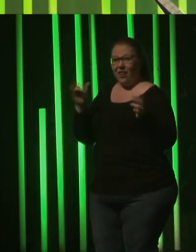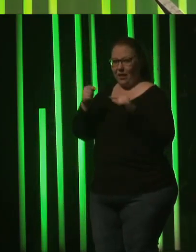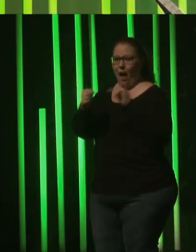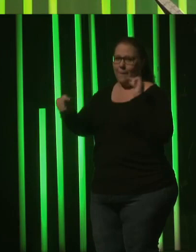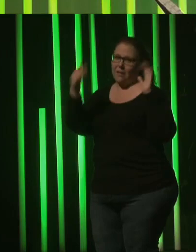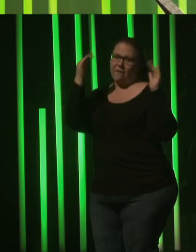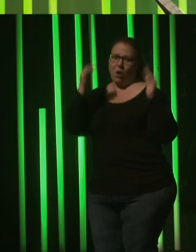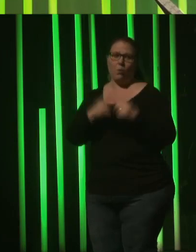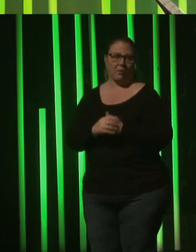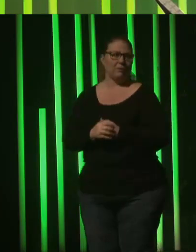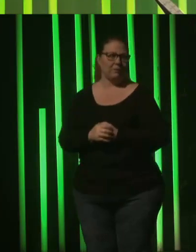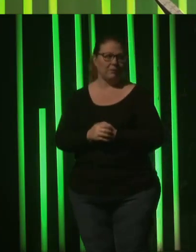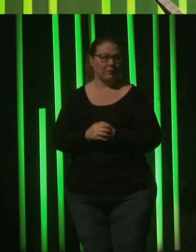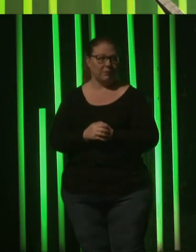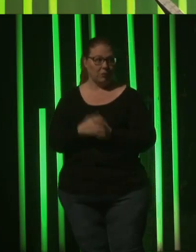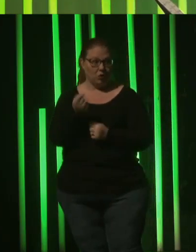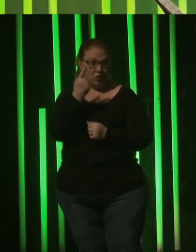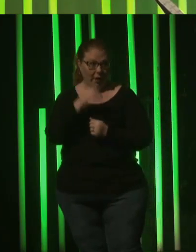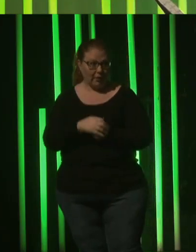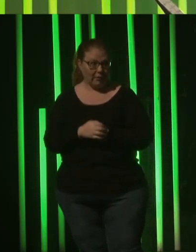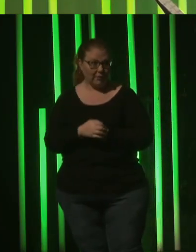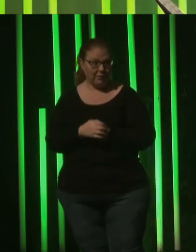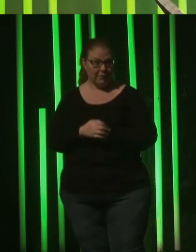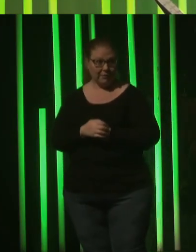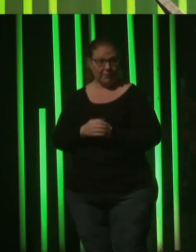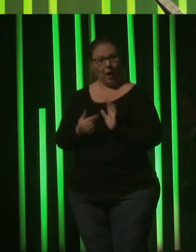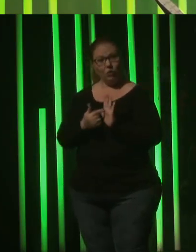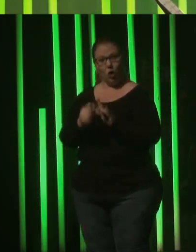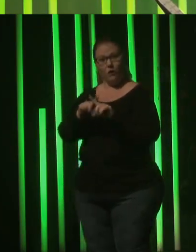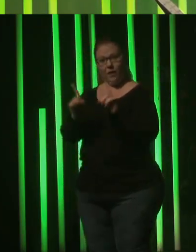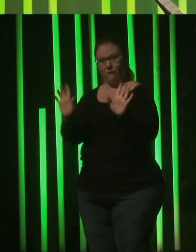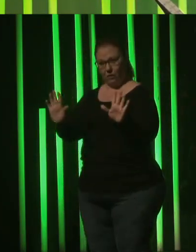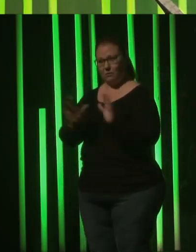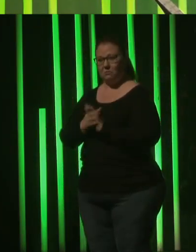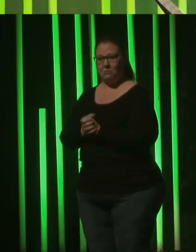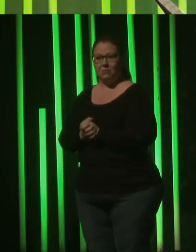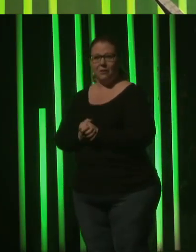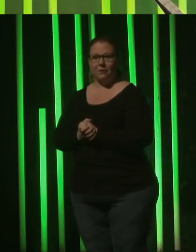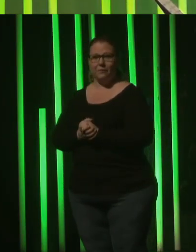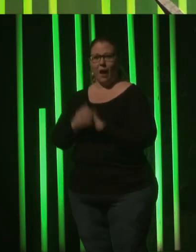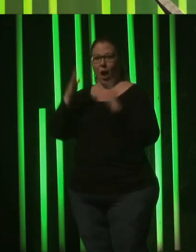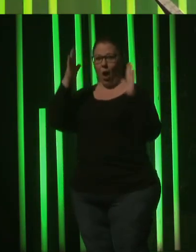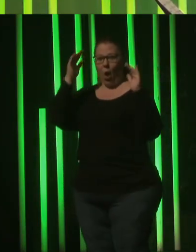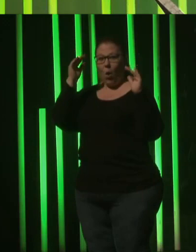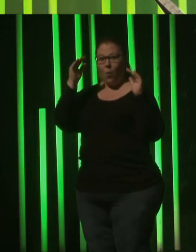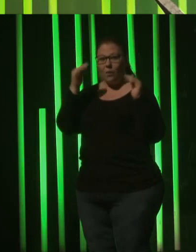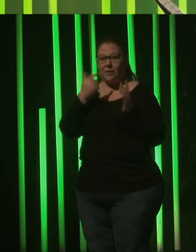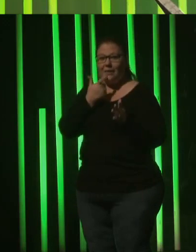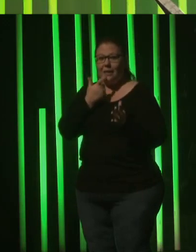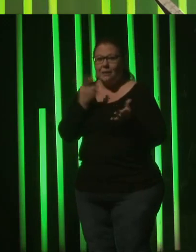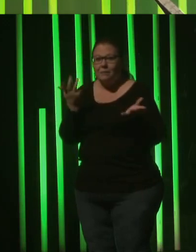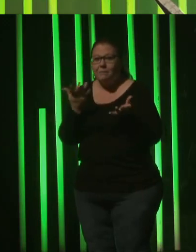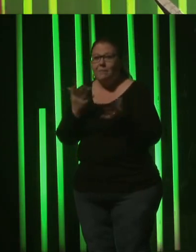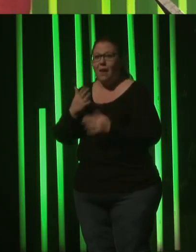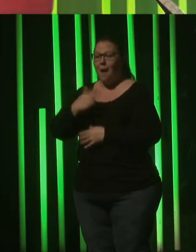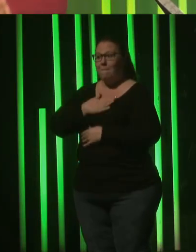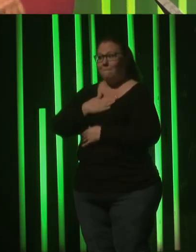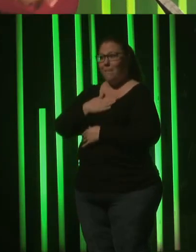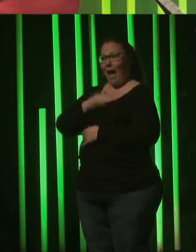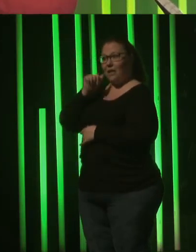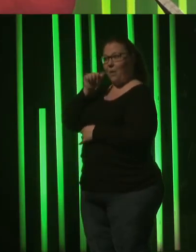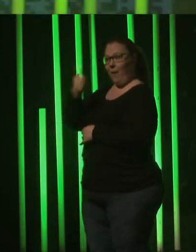opposite of hope. Can you see that? Let me show you the difference. Let me show it to you. Hope says, my